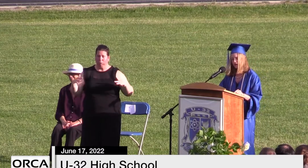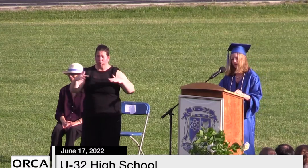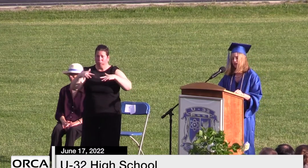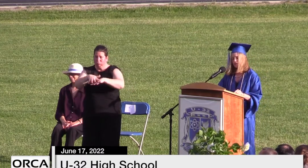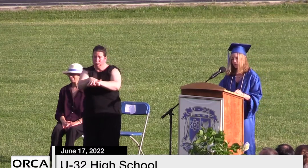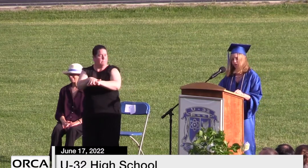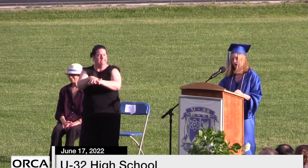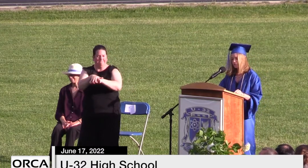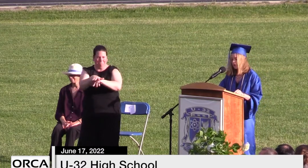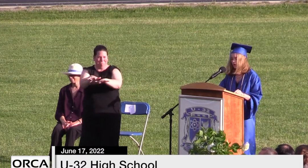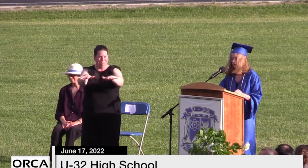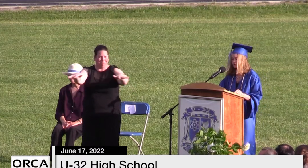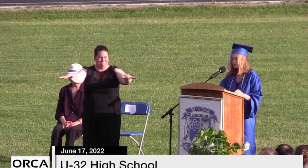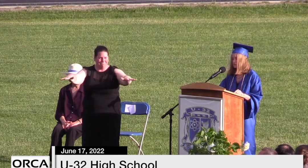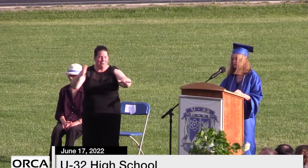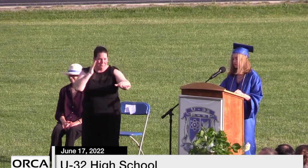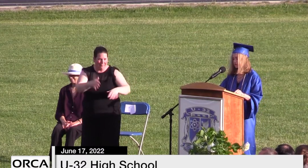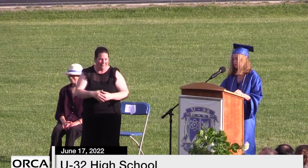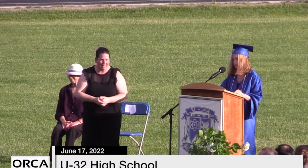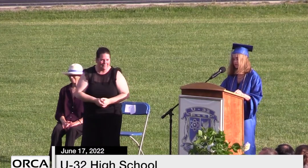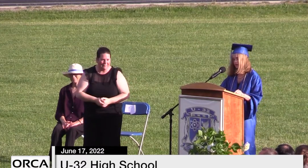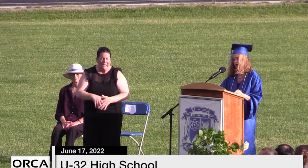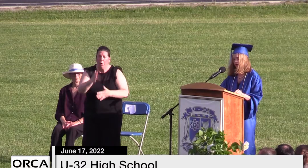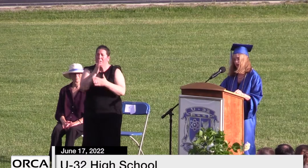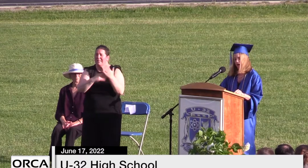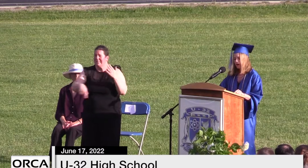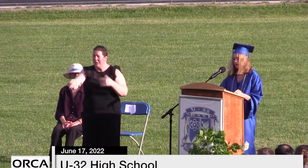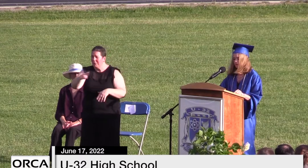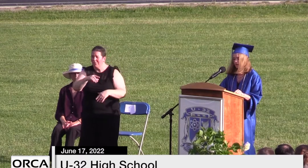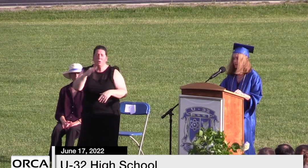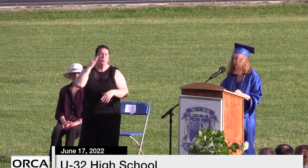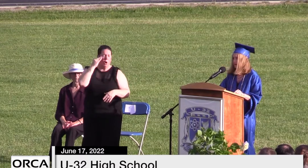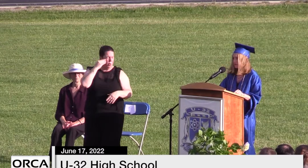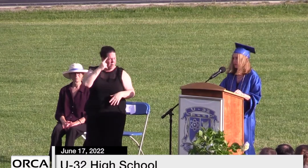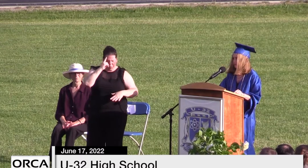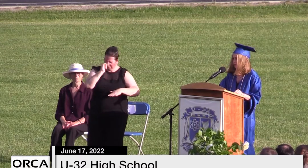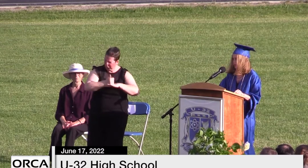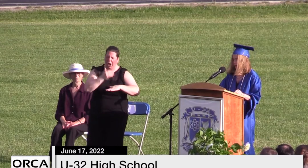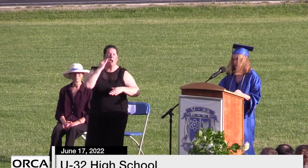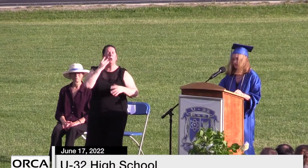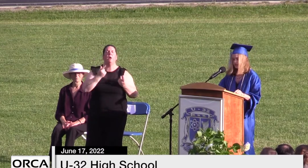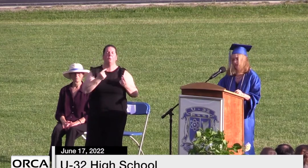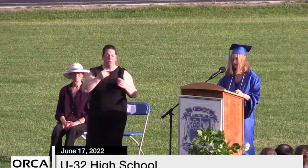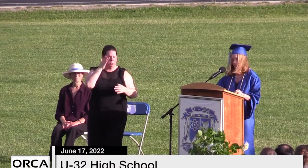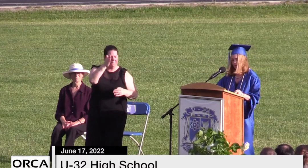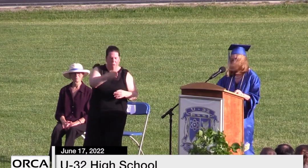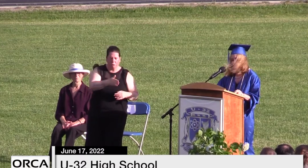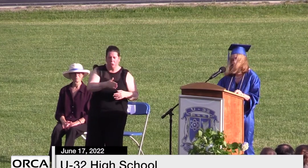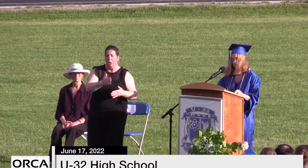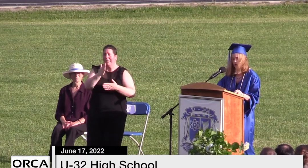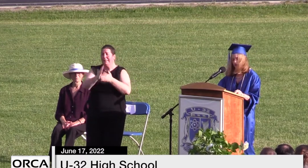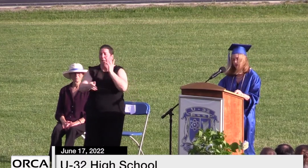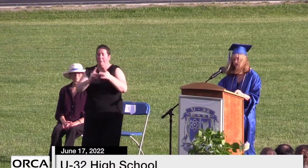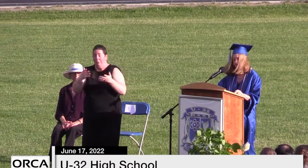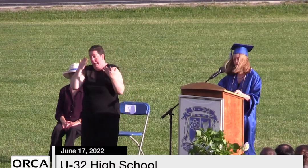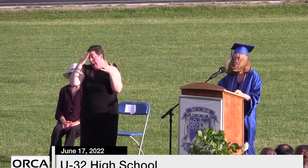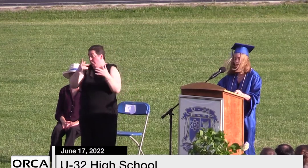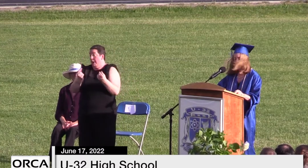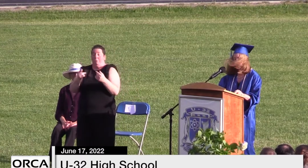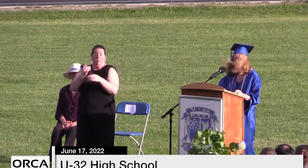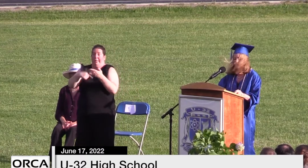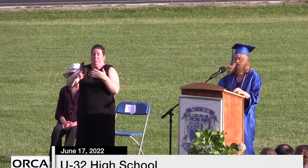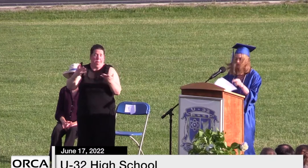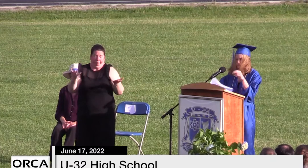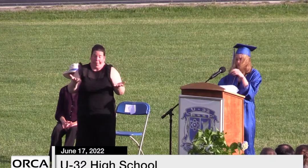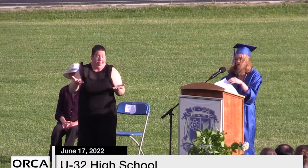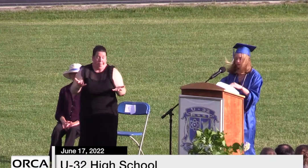intersect. Some of you have known what you will do since your first bus ride. Others have no idea what they're going to do next week. Regardless, you